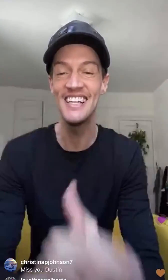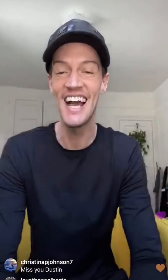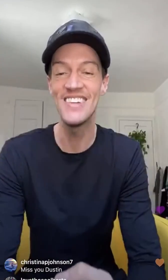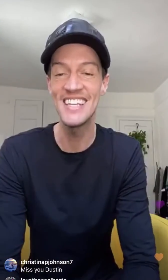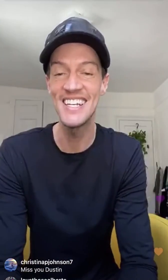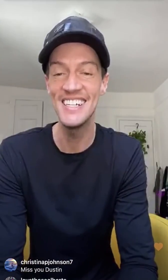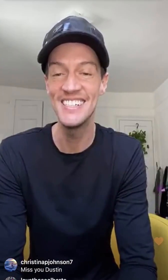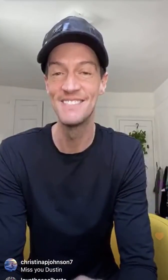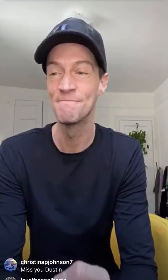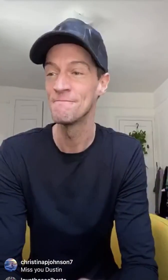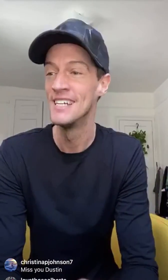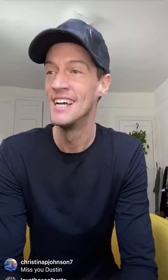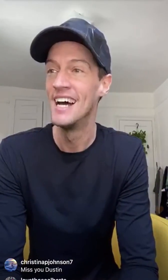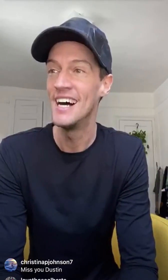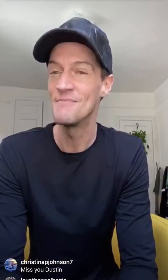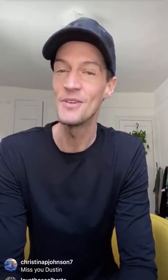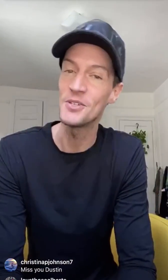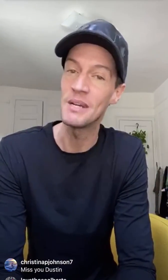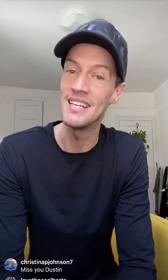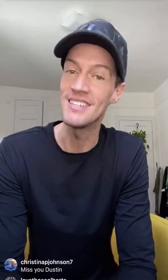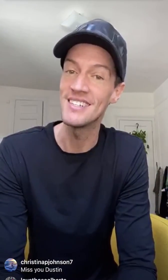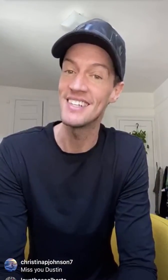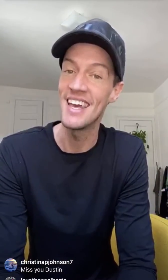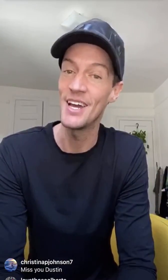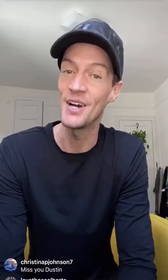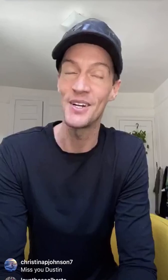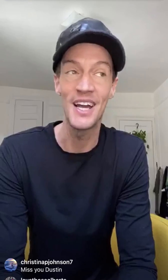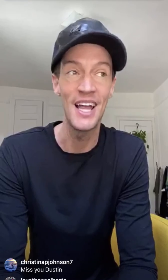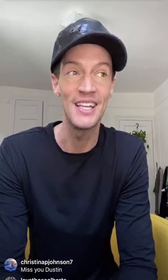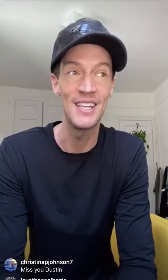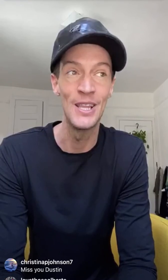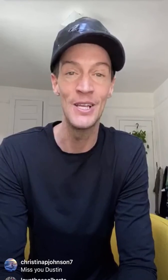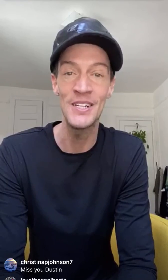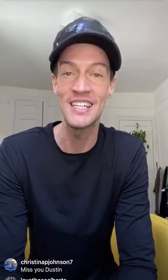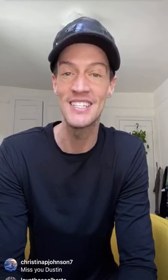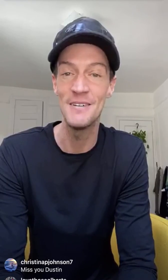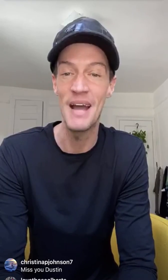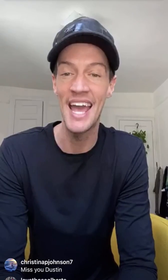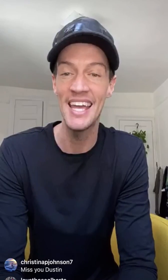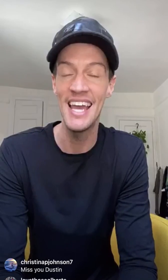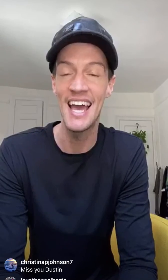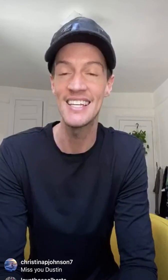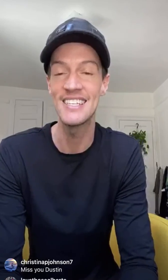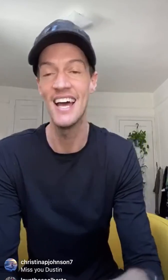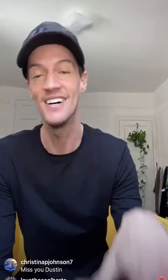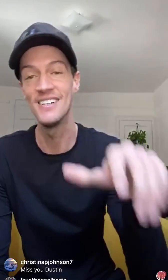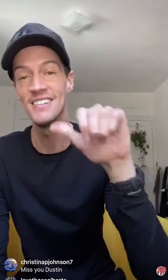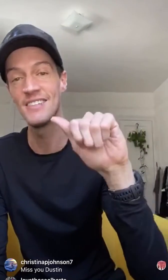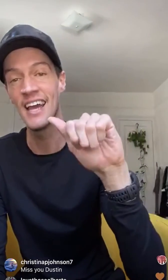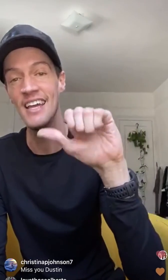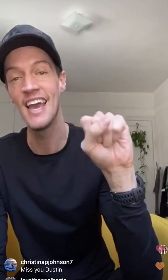cup of wine, glass comes up, cup comes down, and plate we just show with our